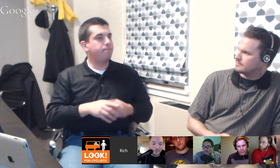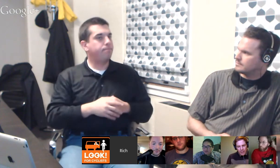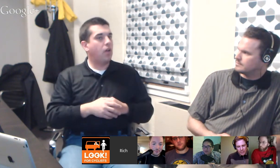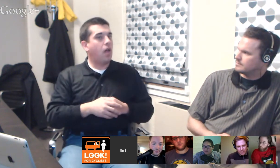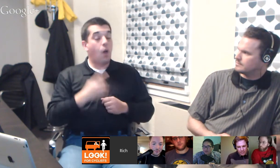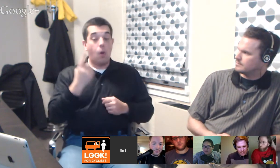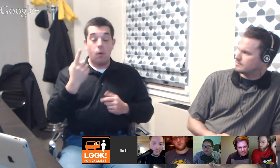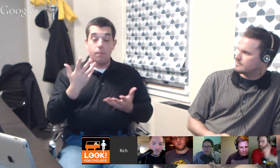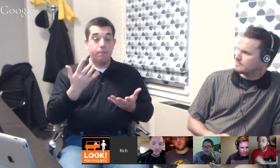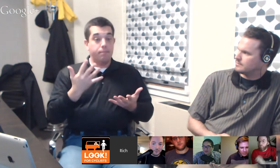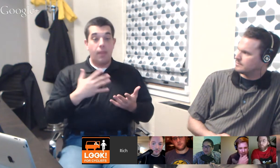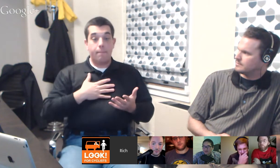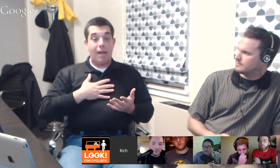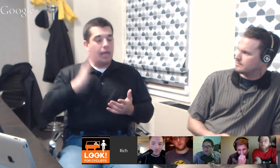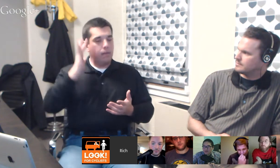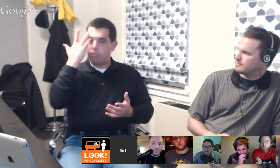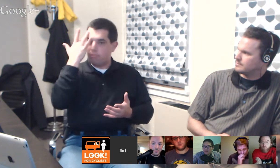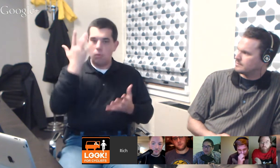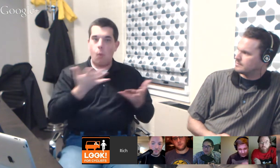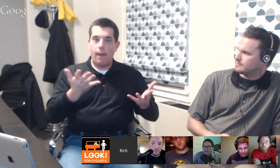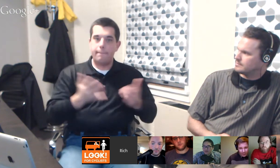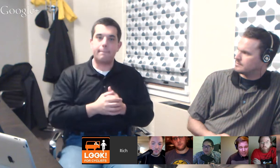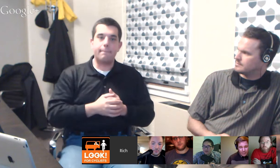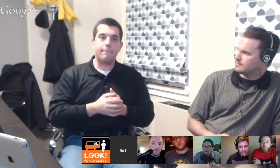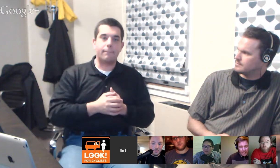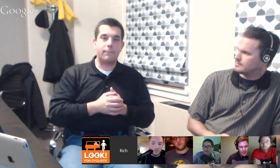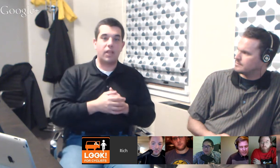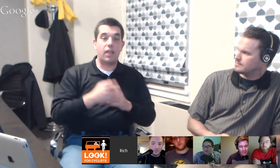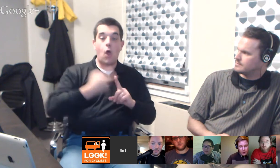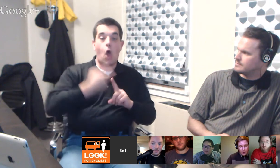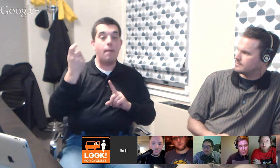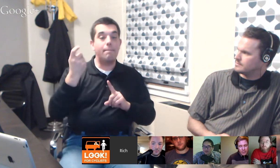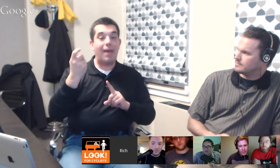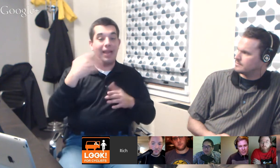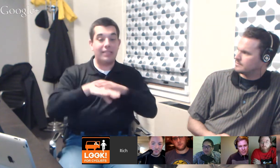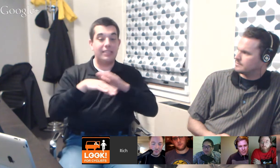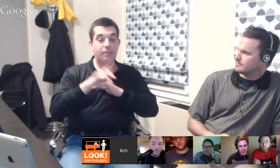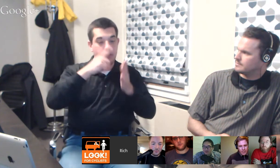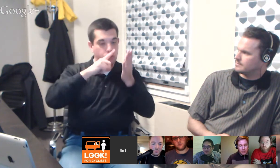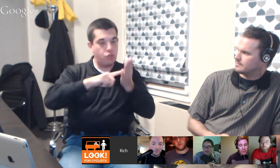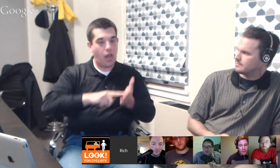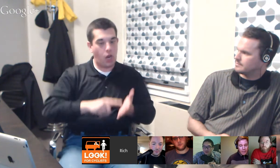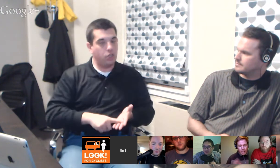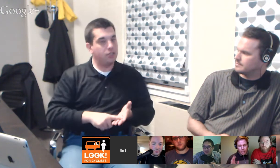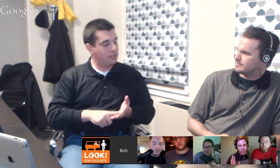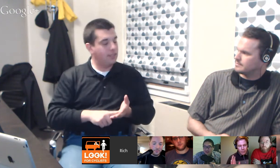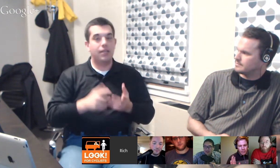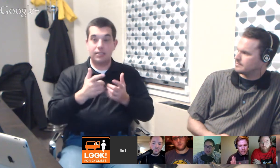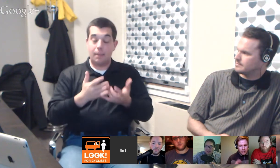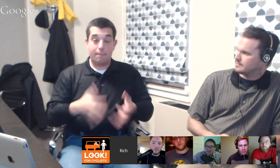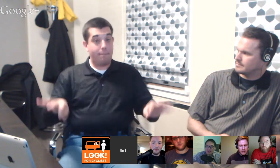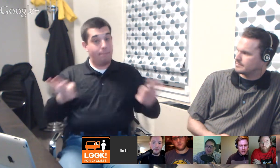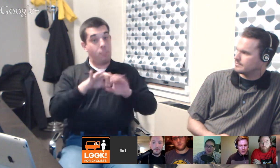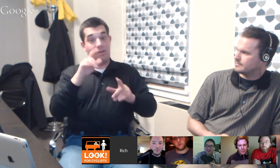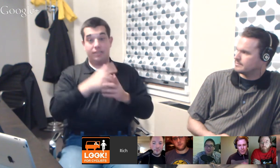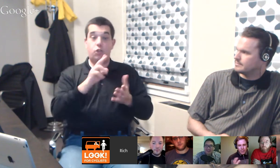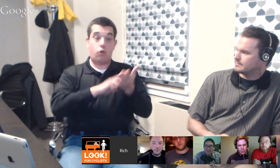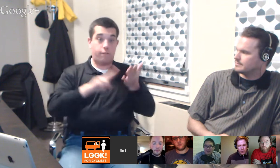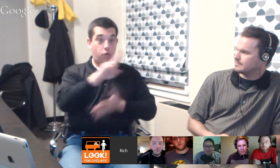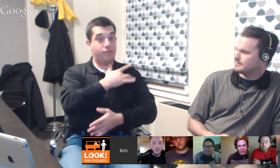one of my big pet peeves are these automated accessibility checkers. It's a big thing at universities too,